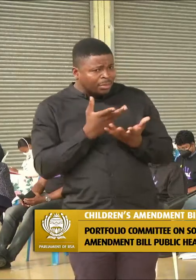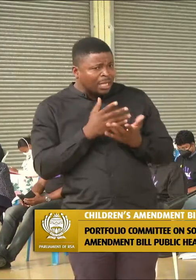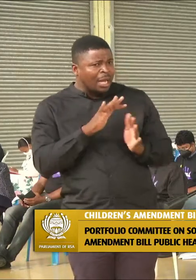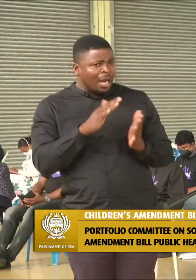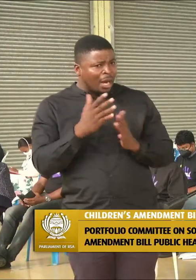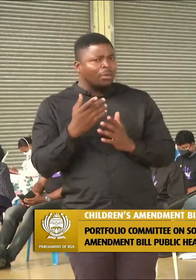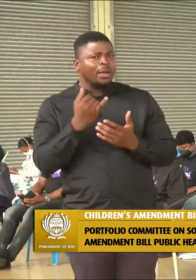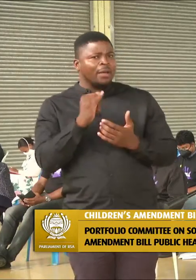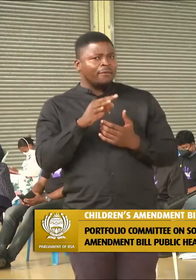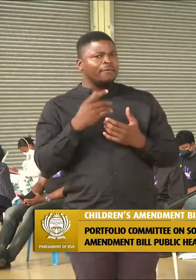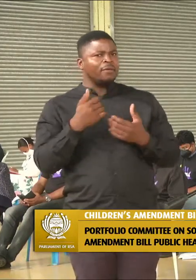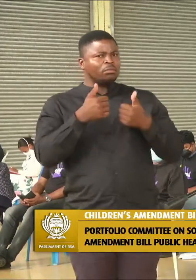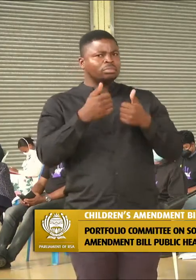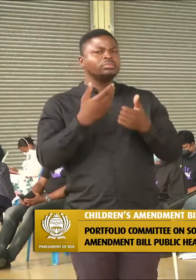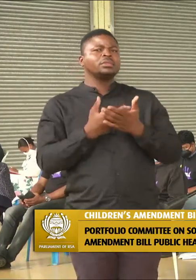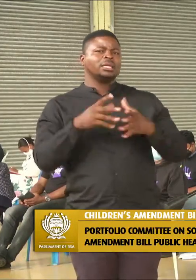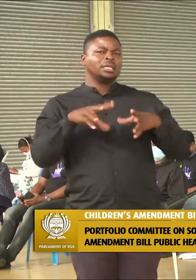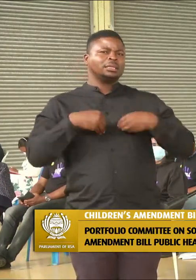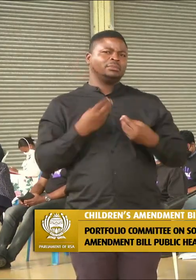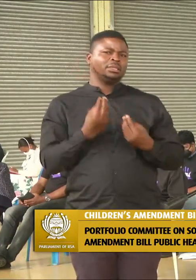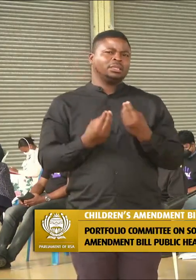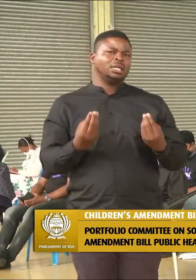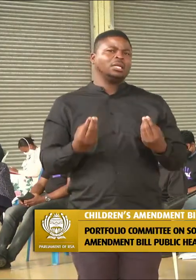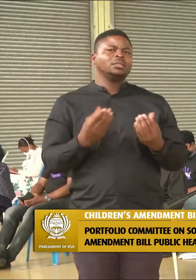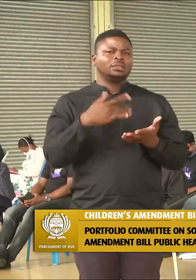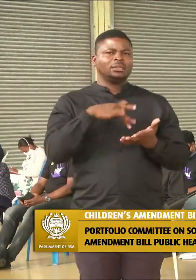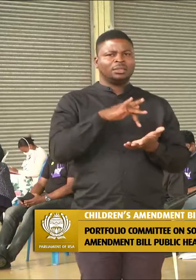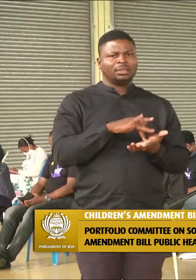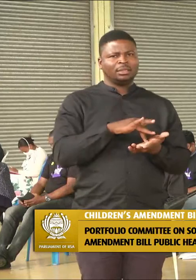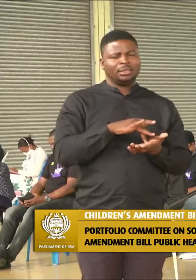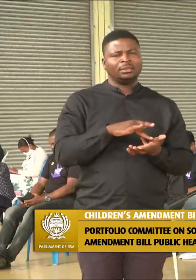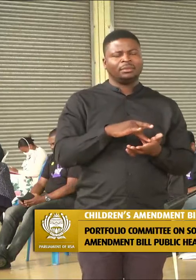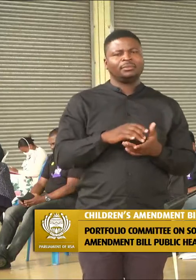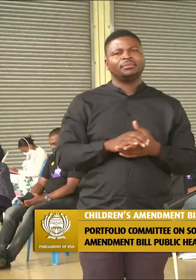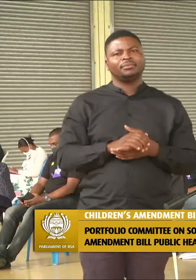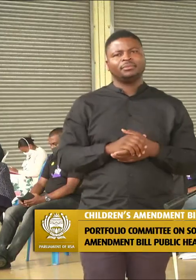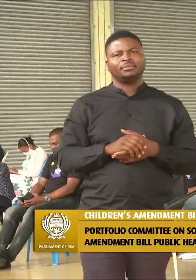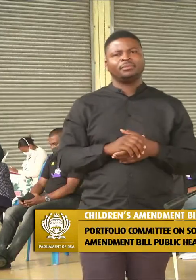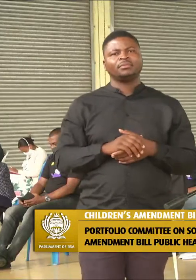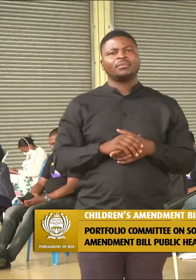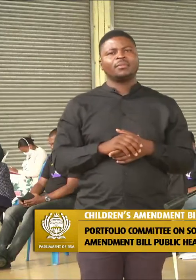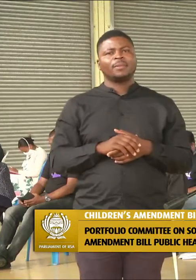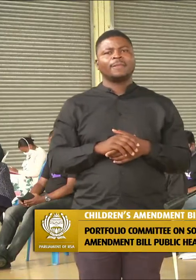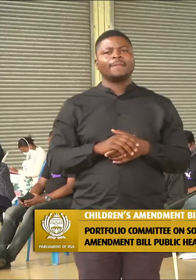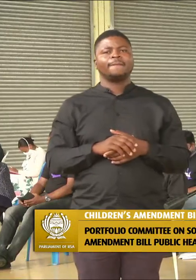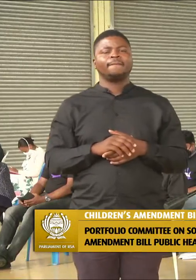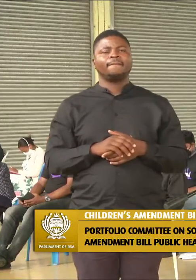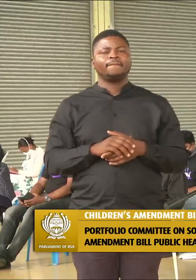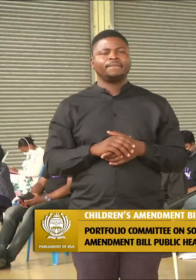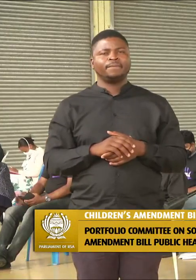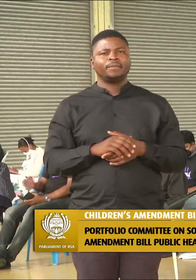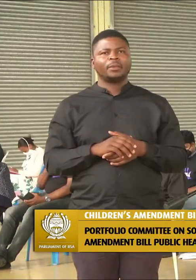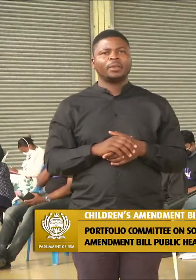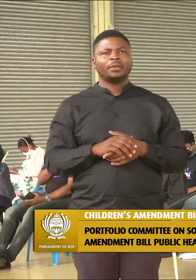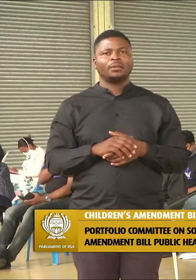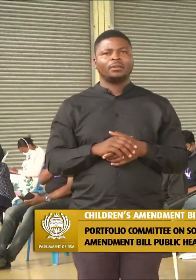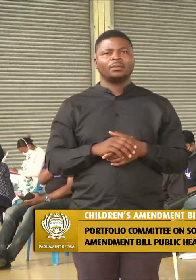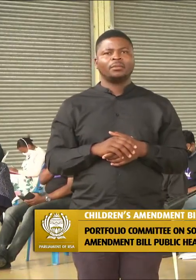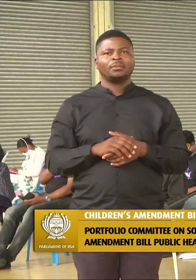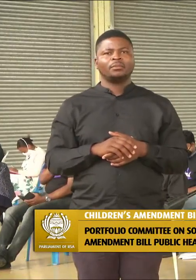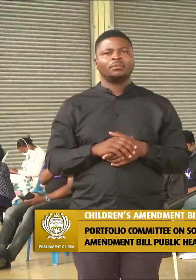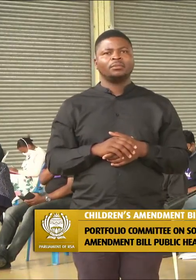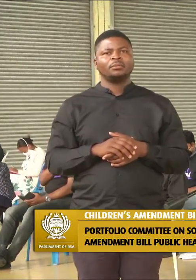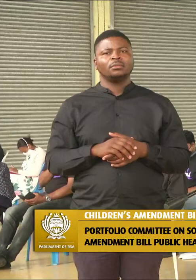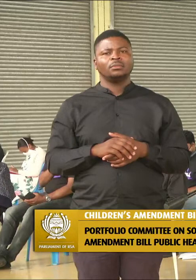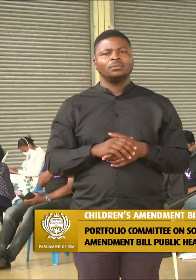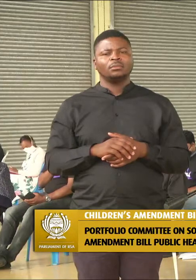ayibike inkinga yomntwana wakhe, ma'am, ngoba the key here is the money. Ma'am, anginayo